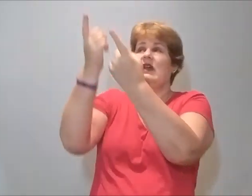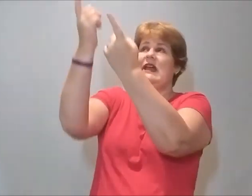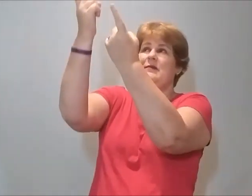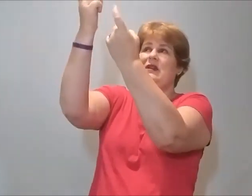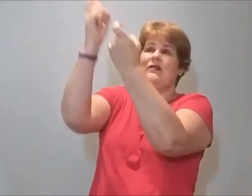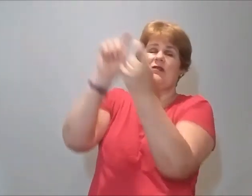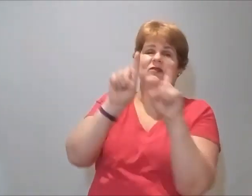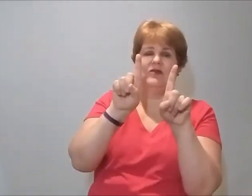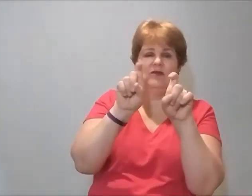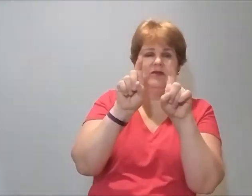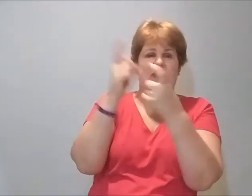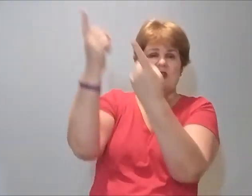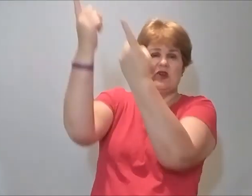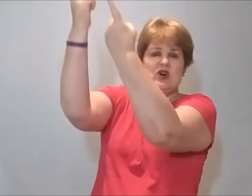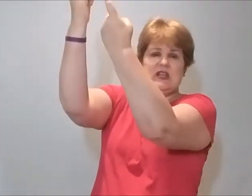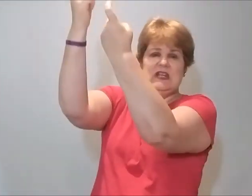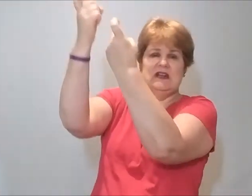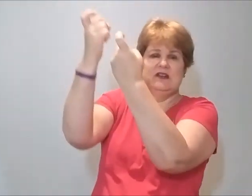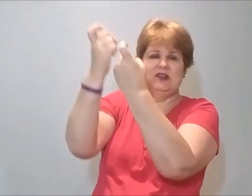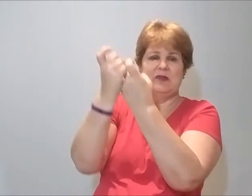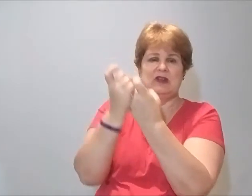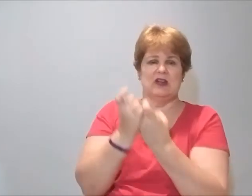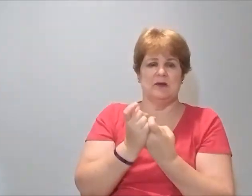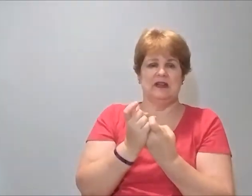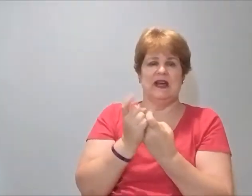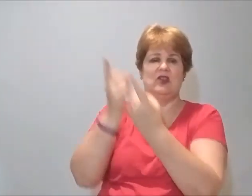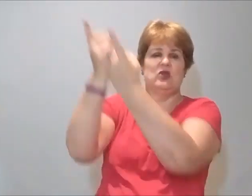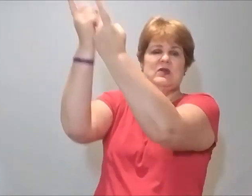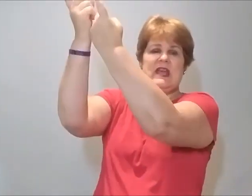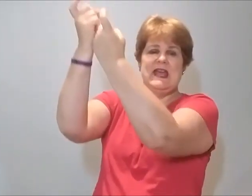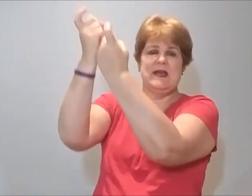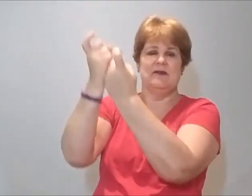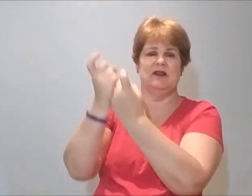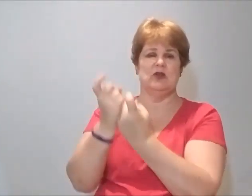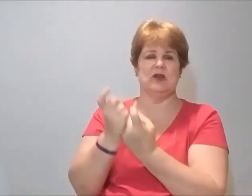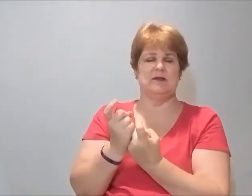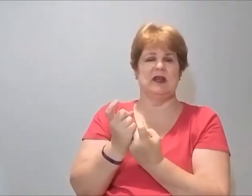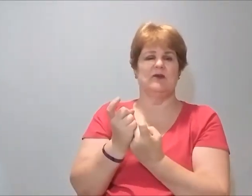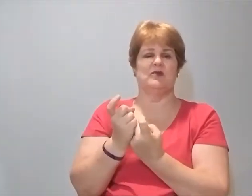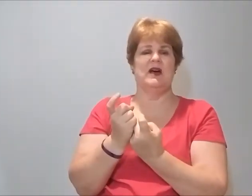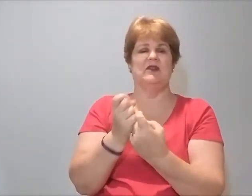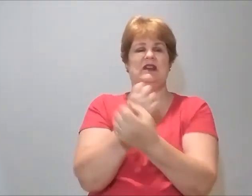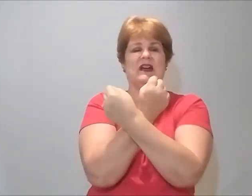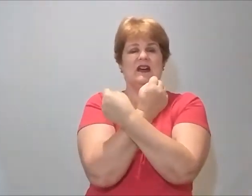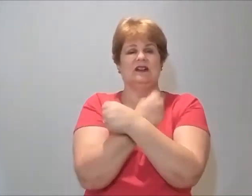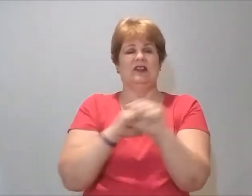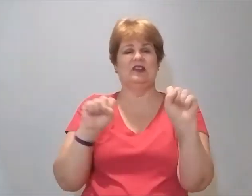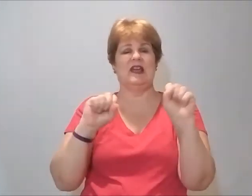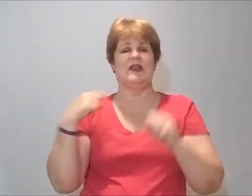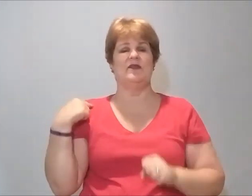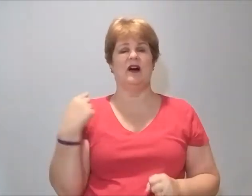Came is like you're hooking something to come down. You came down from heaven to save